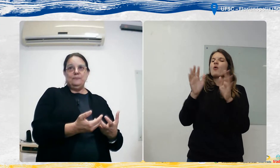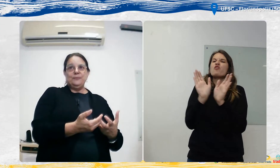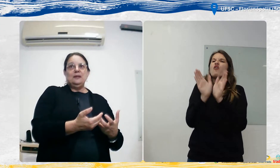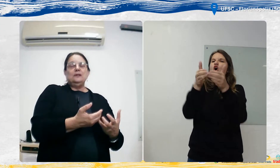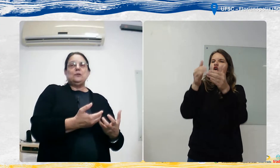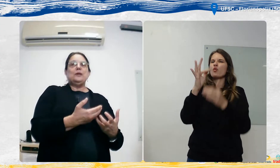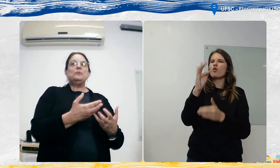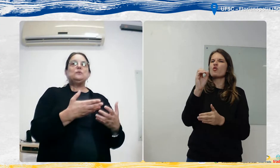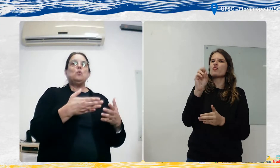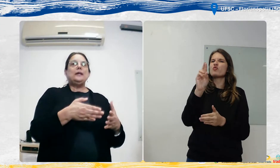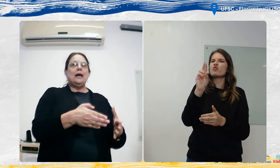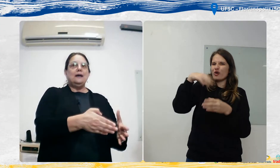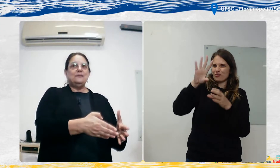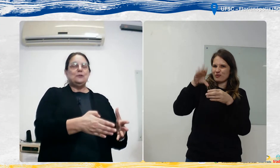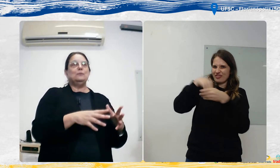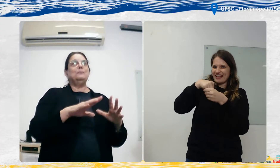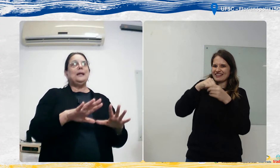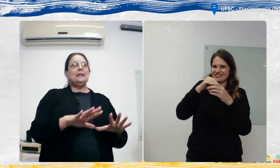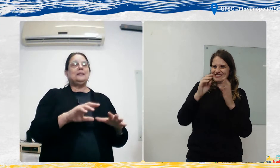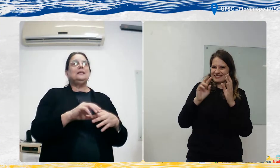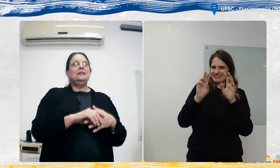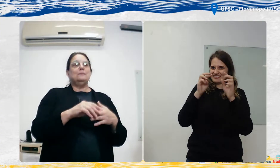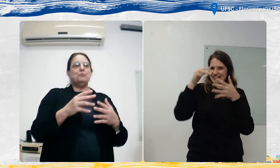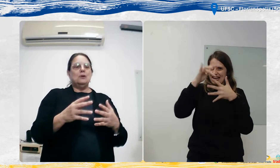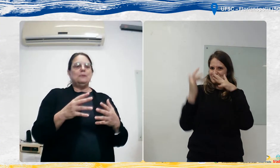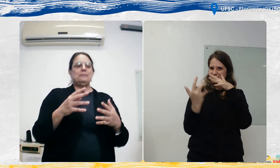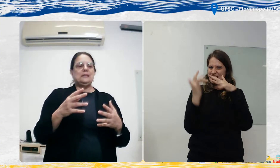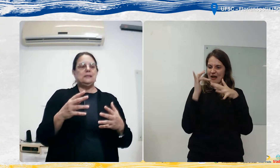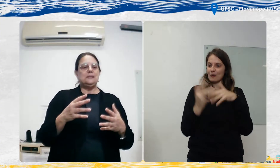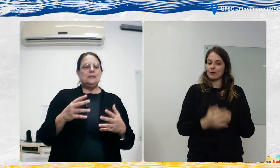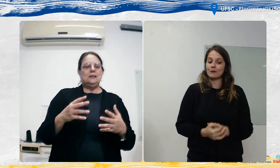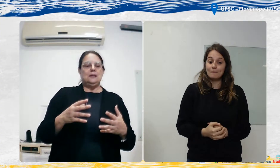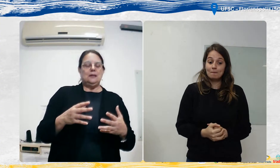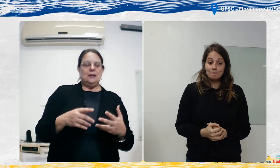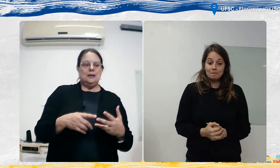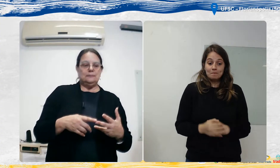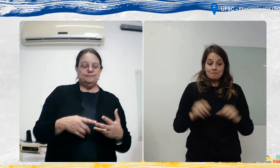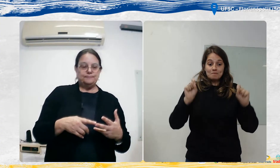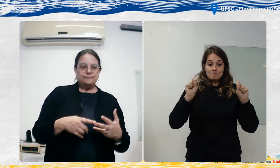way. So that was one avenue. But the problem is